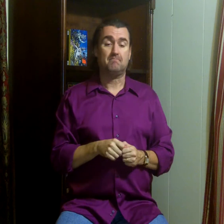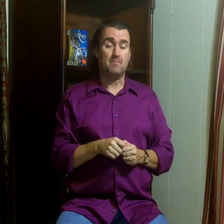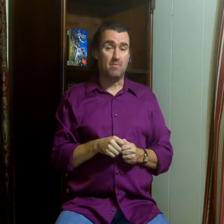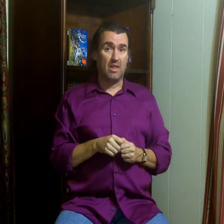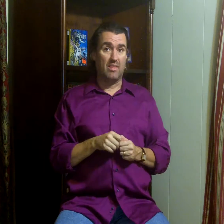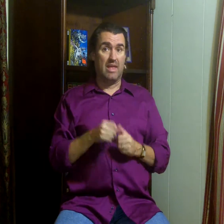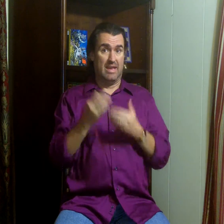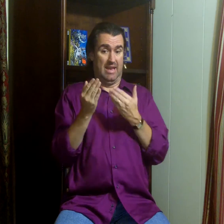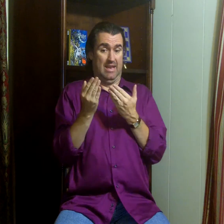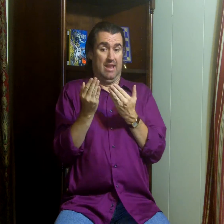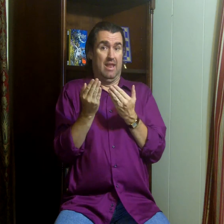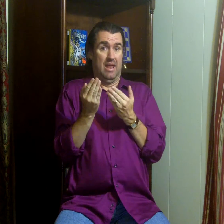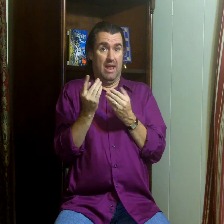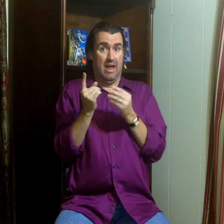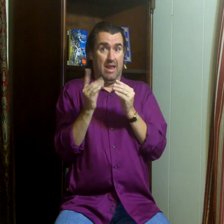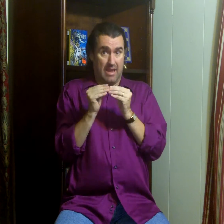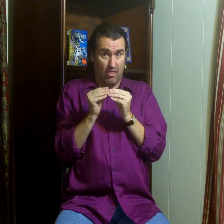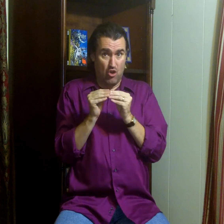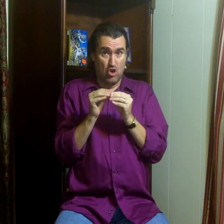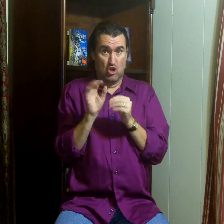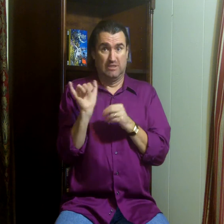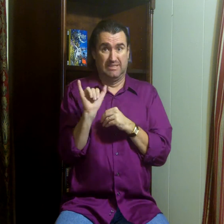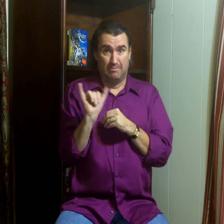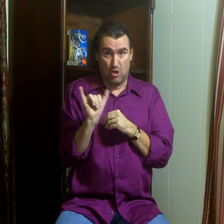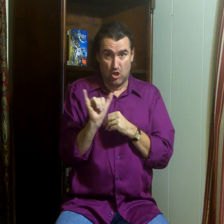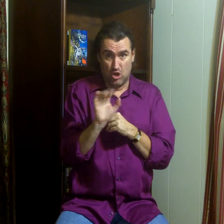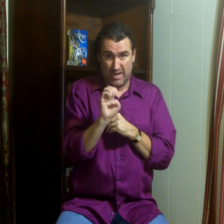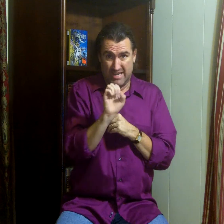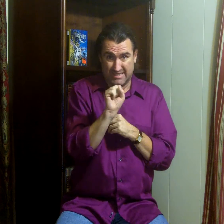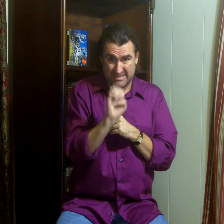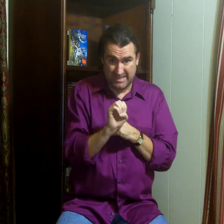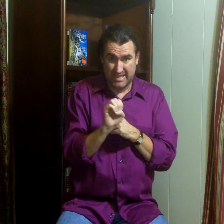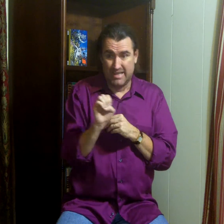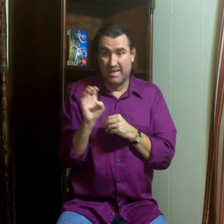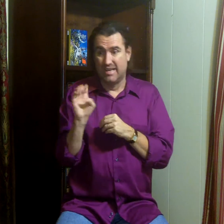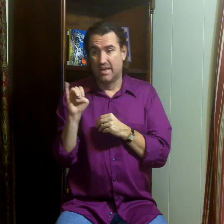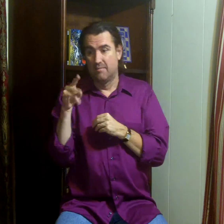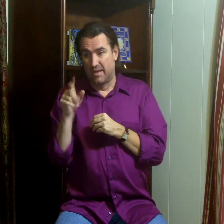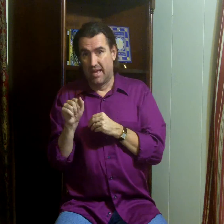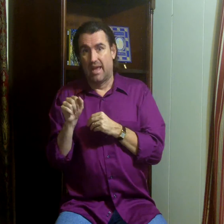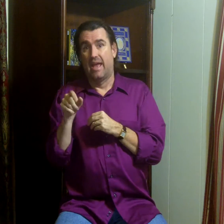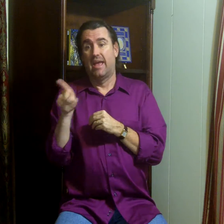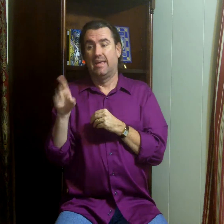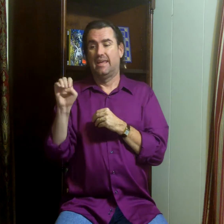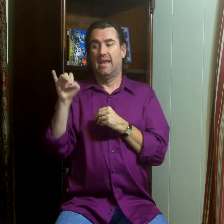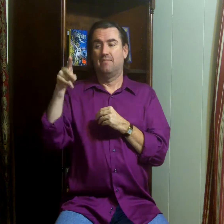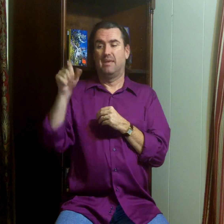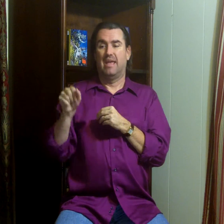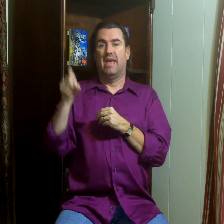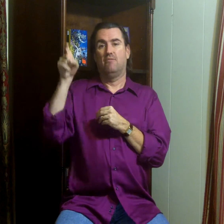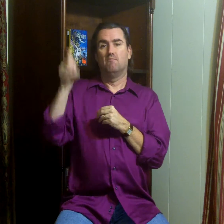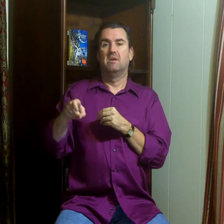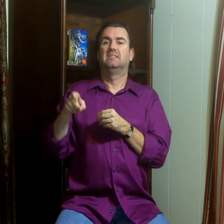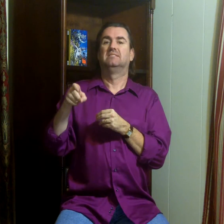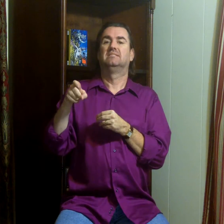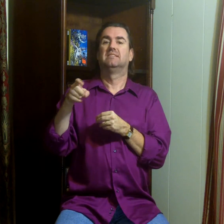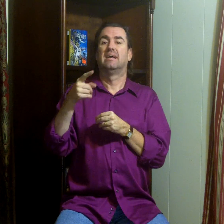different in the form of EIPA, you need to determine what mode that you're going to work